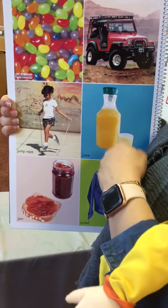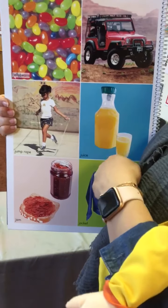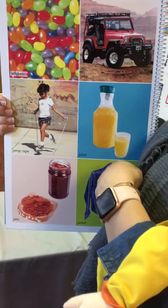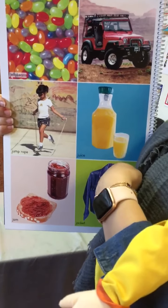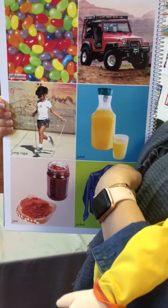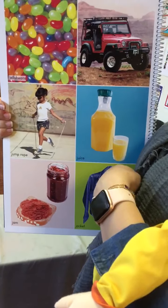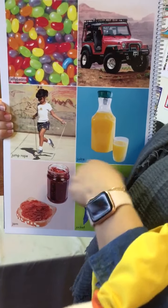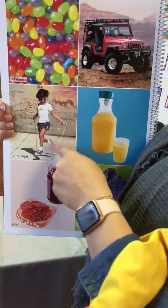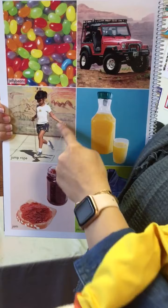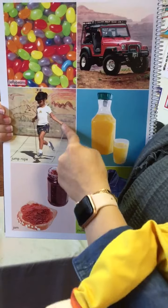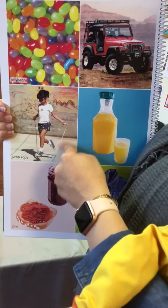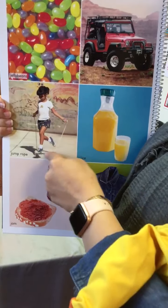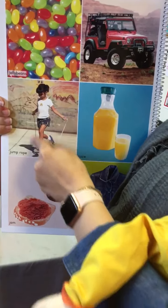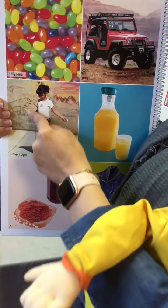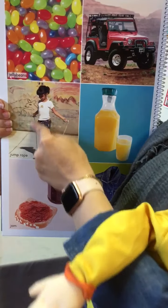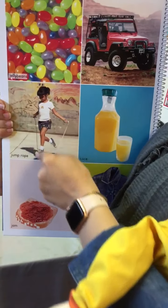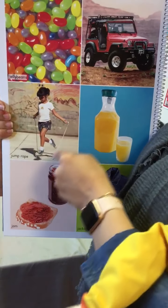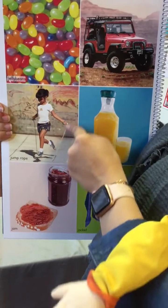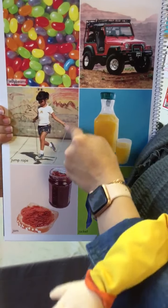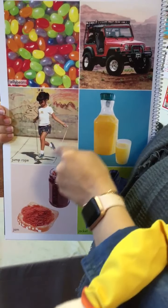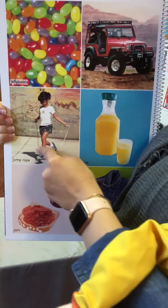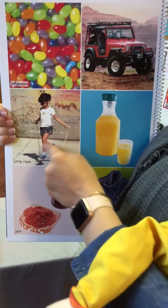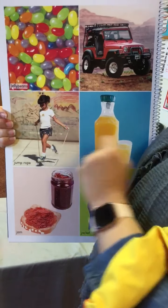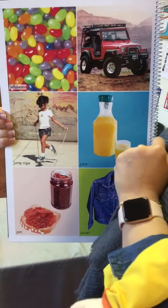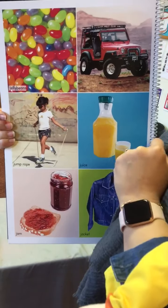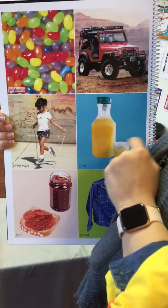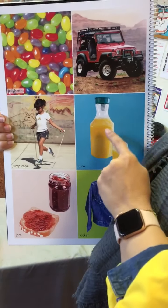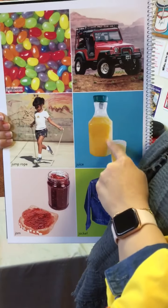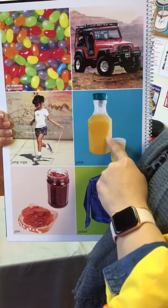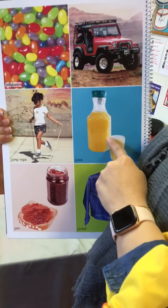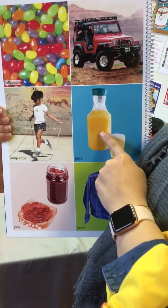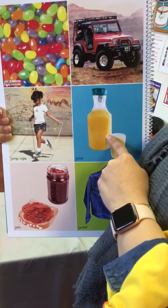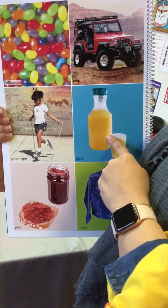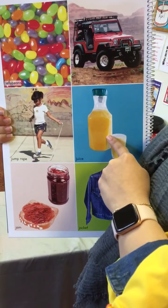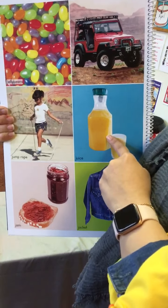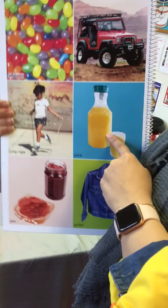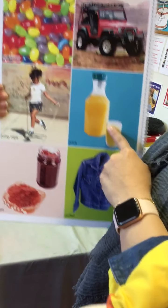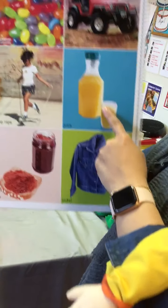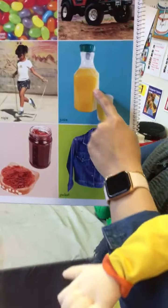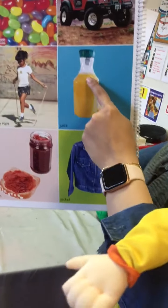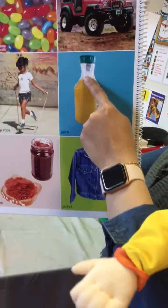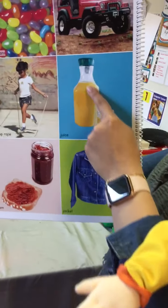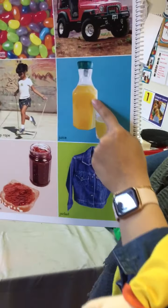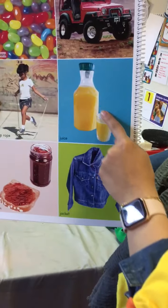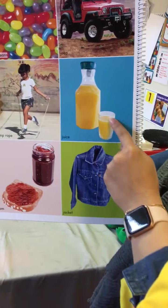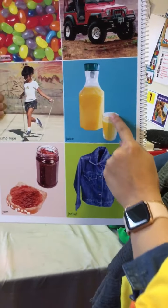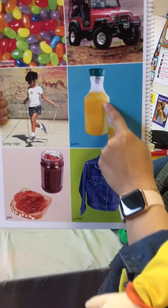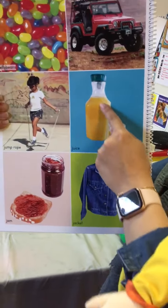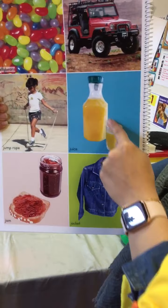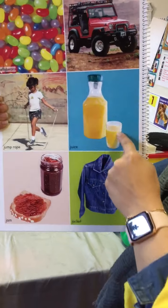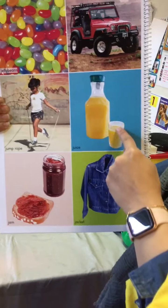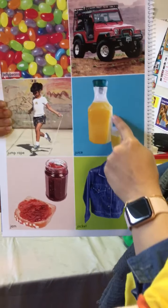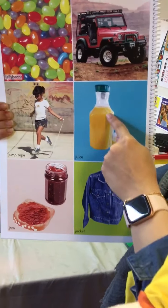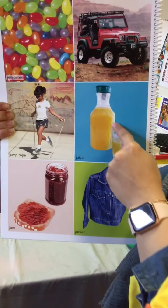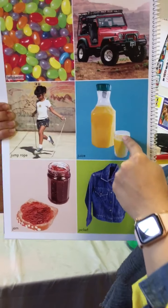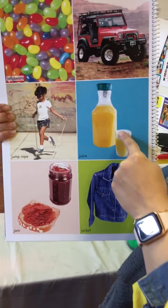and daddy if you have a jump rope. You could jump rope. This is a beautiful thing you like to drink